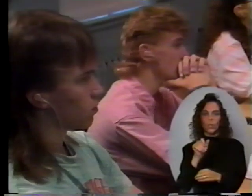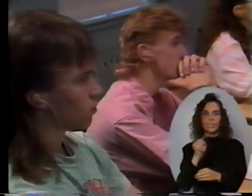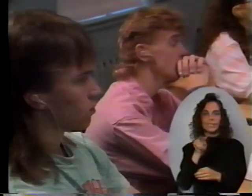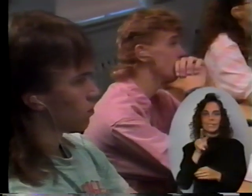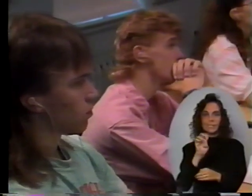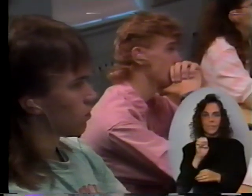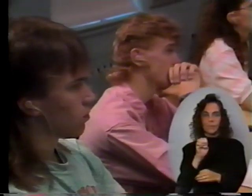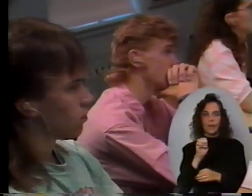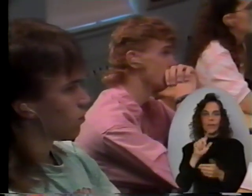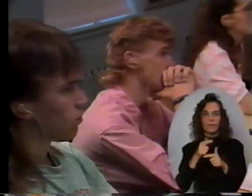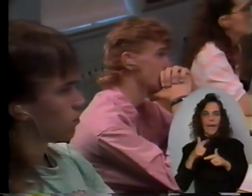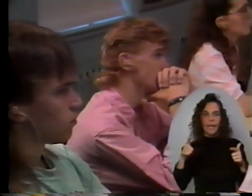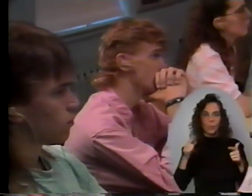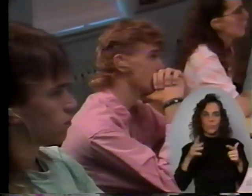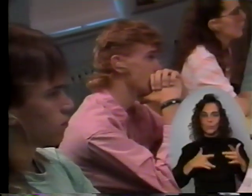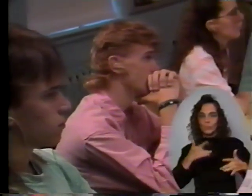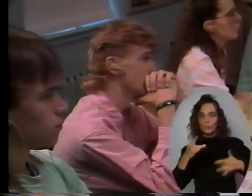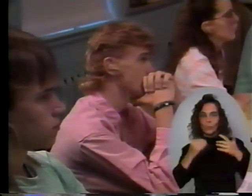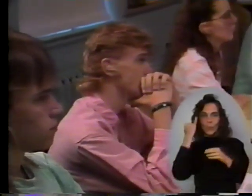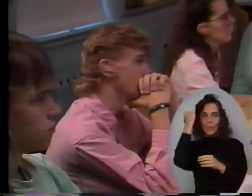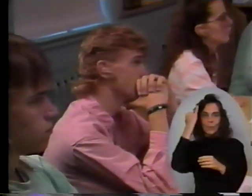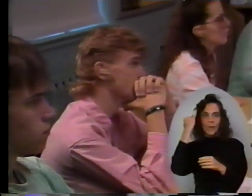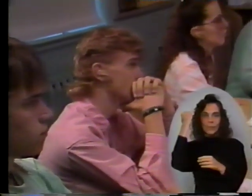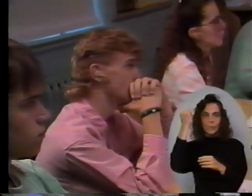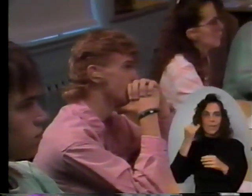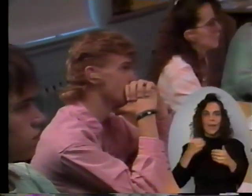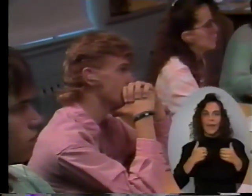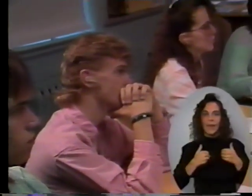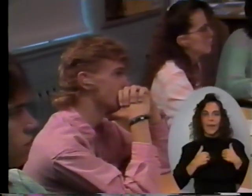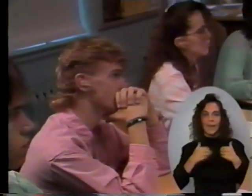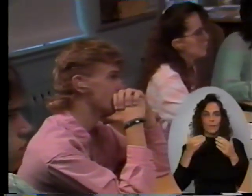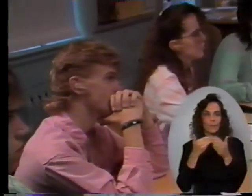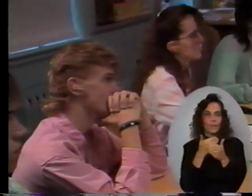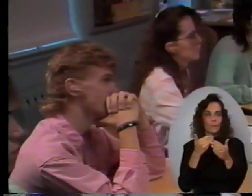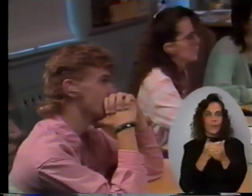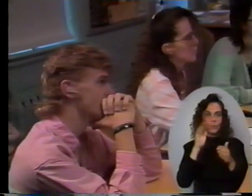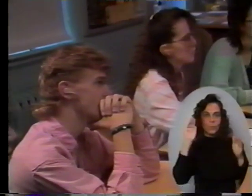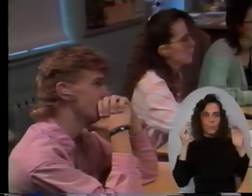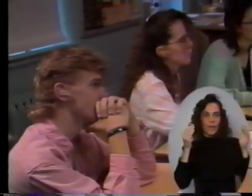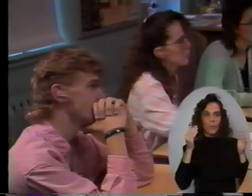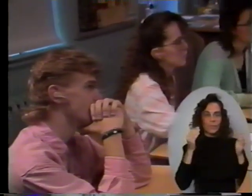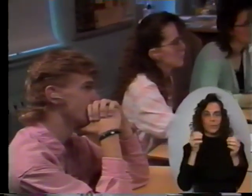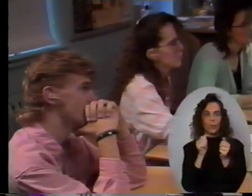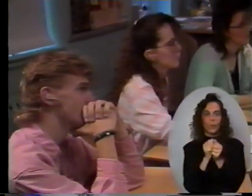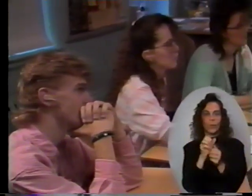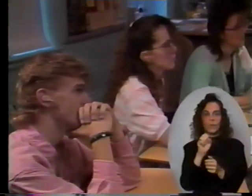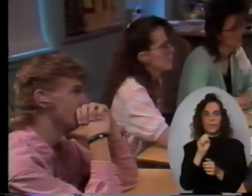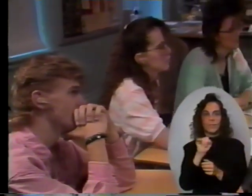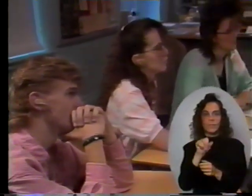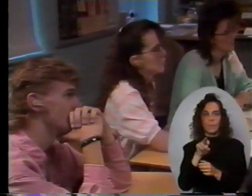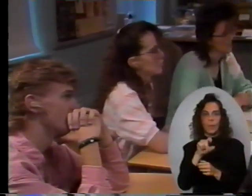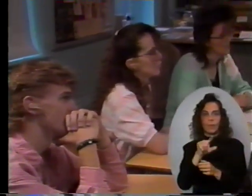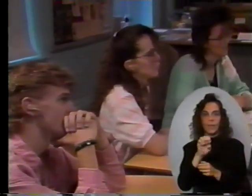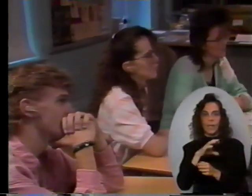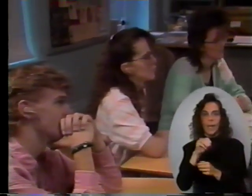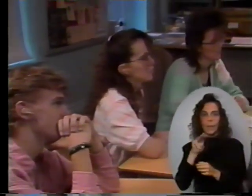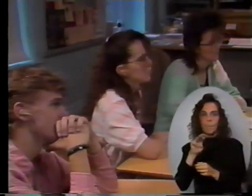the imagination and draw fresh comparisons through simile and metaphor is the basis for